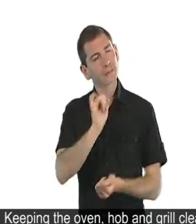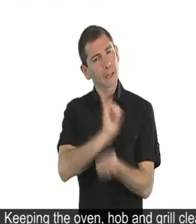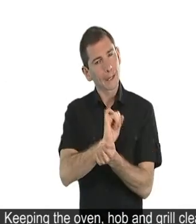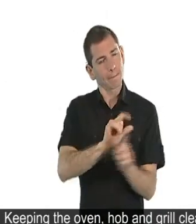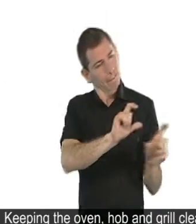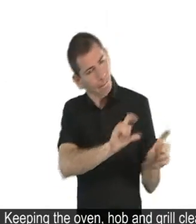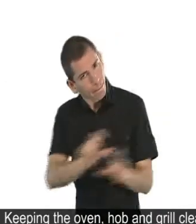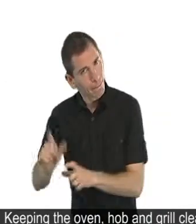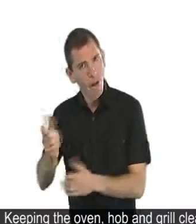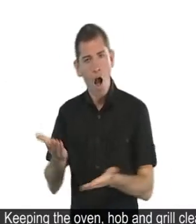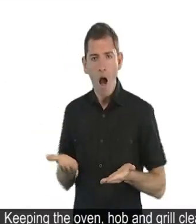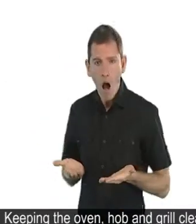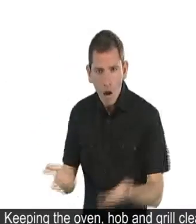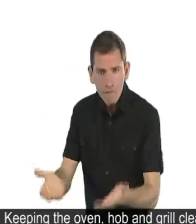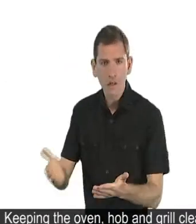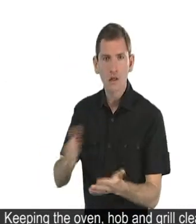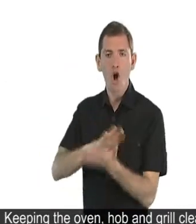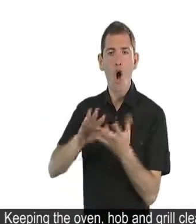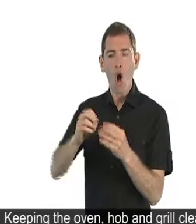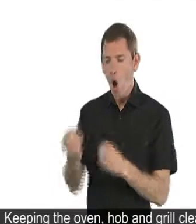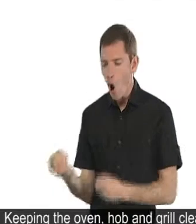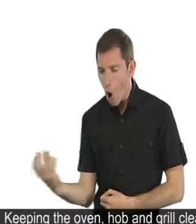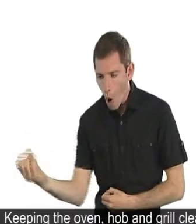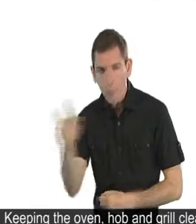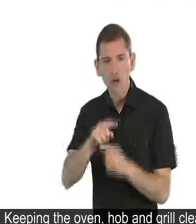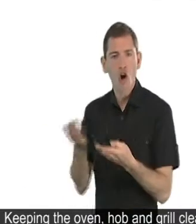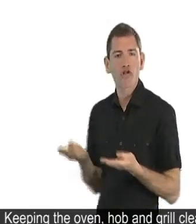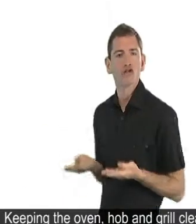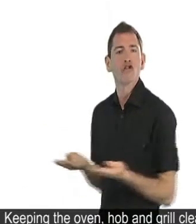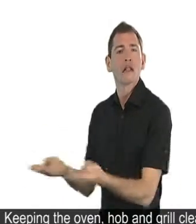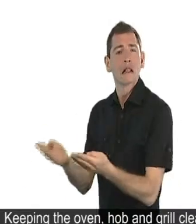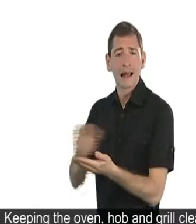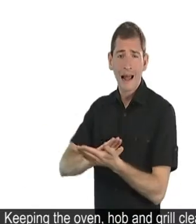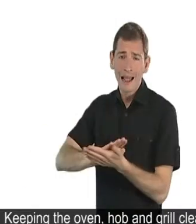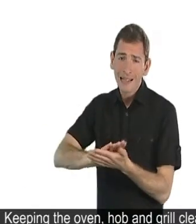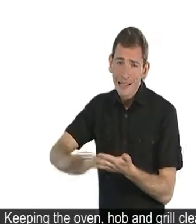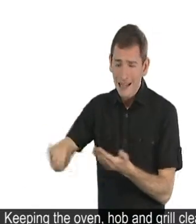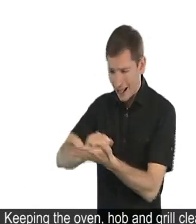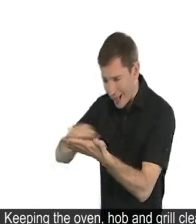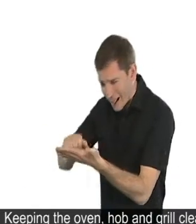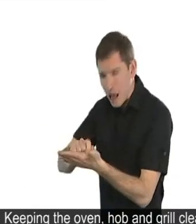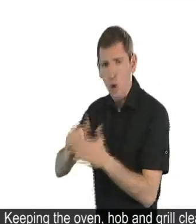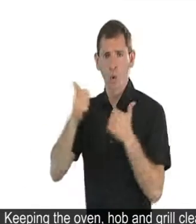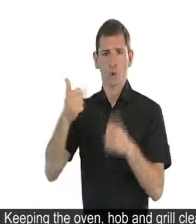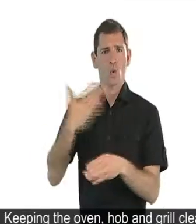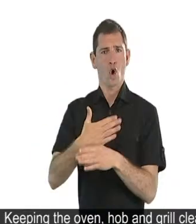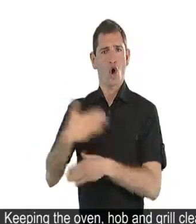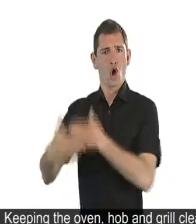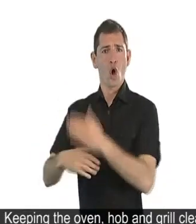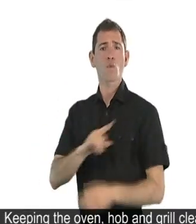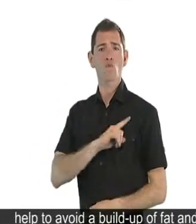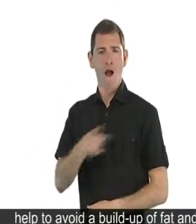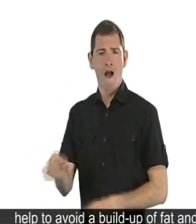Keeping the oven, hob and grill clean and in good working order will also help to avoid a build-up of fat